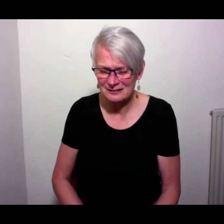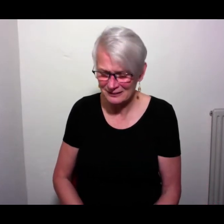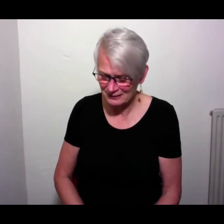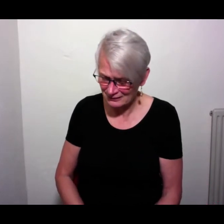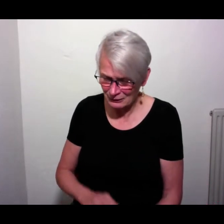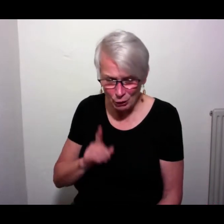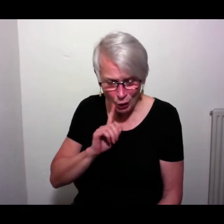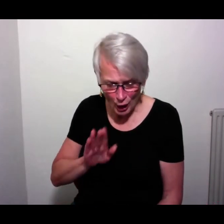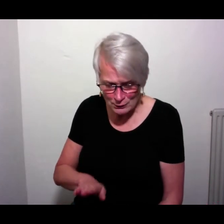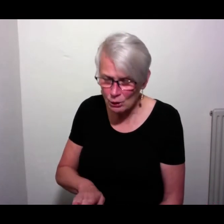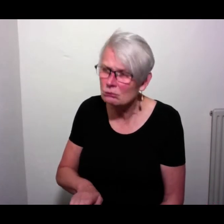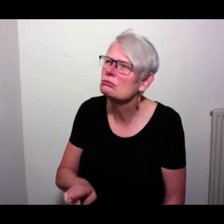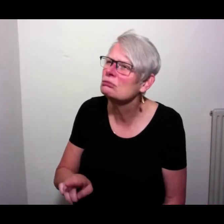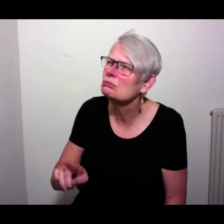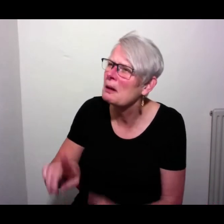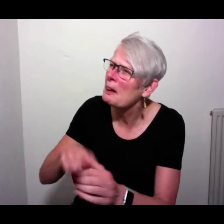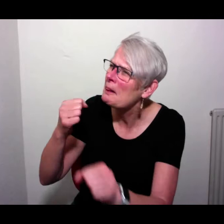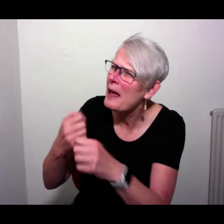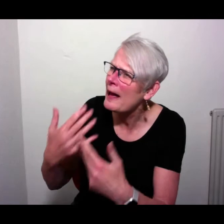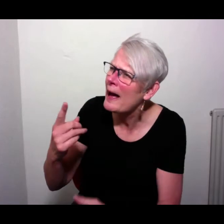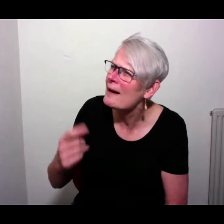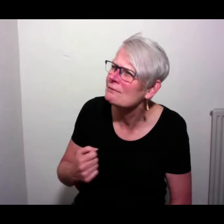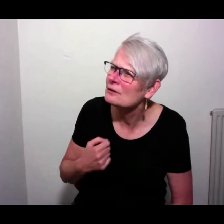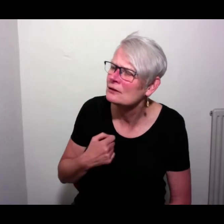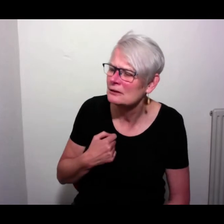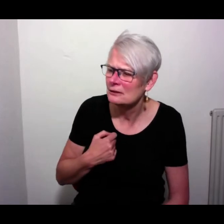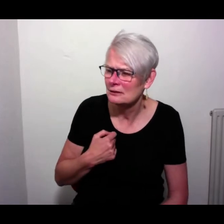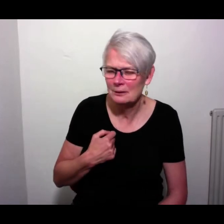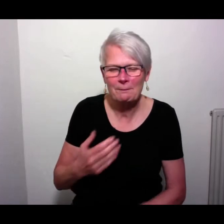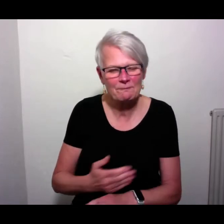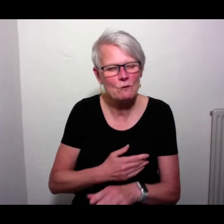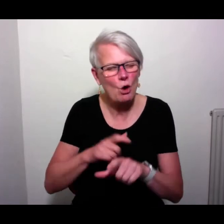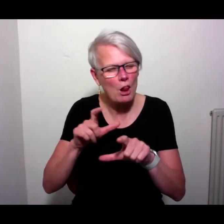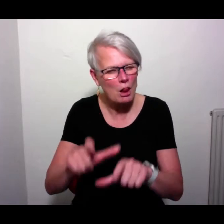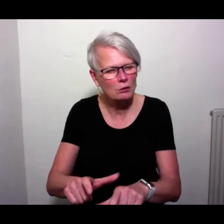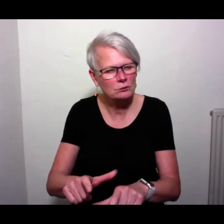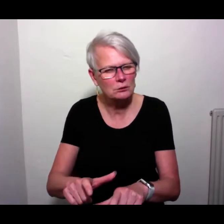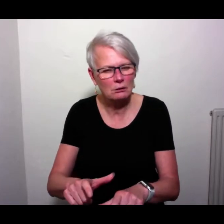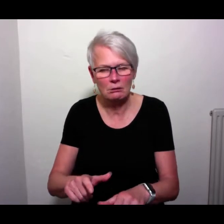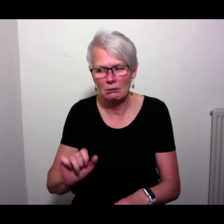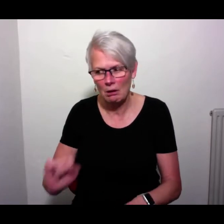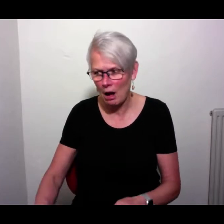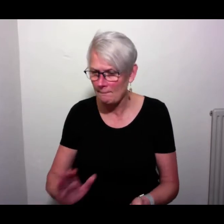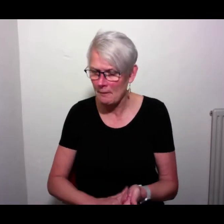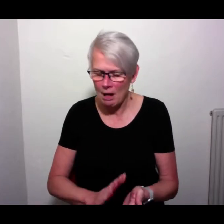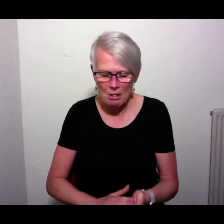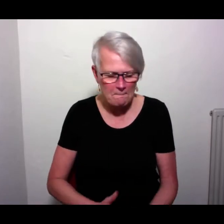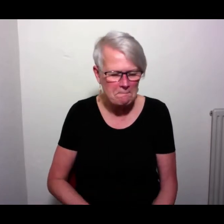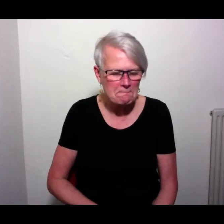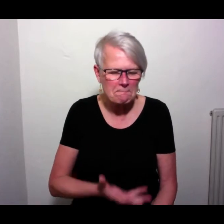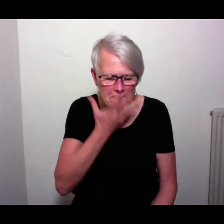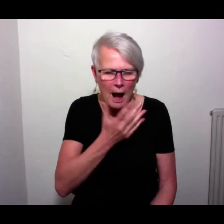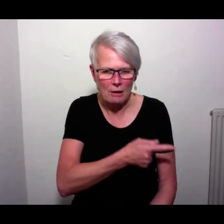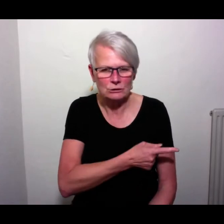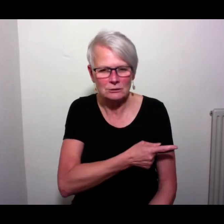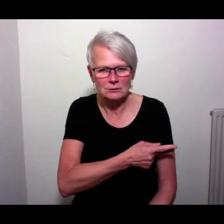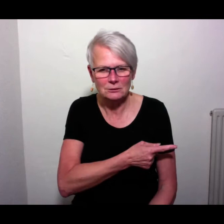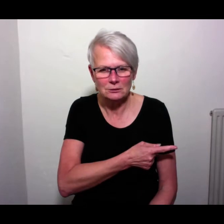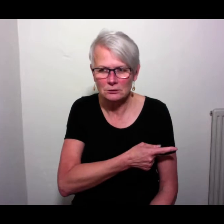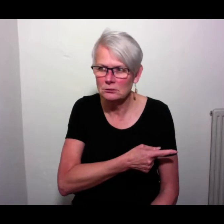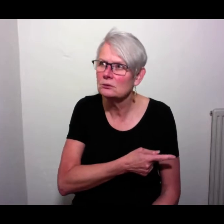Have you got new legs? This little girl in the library just before lockdown. The mother was